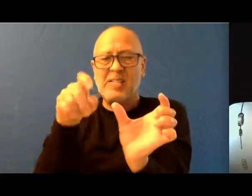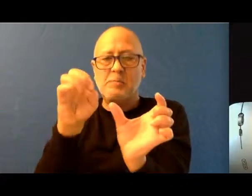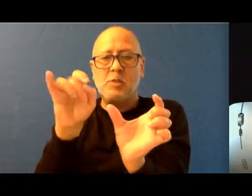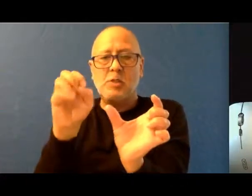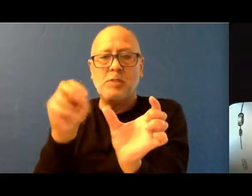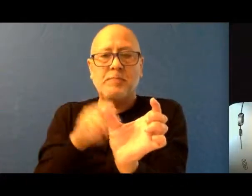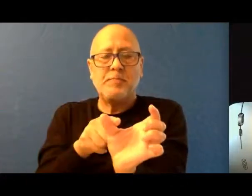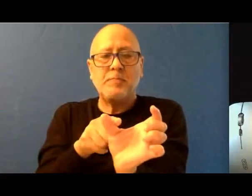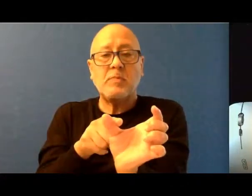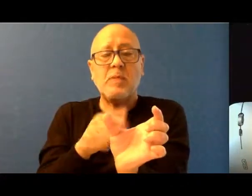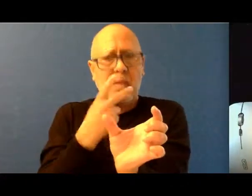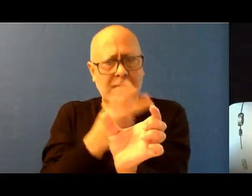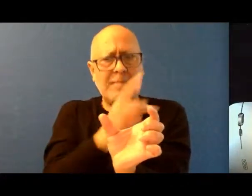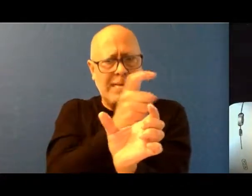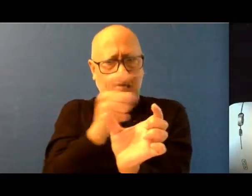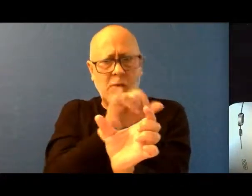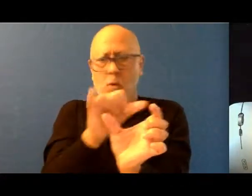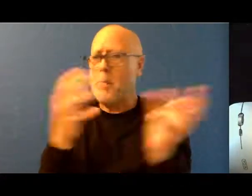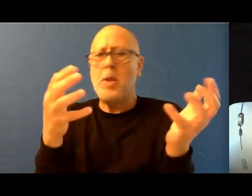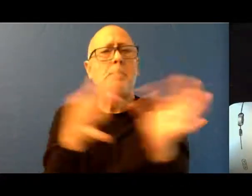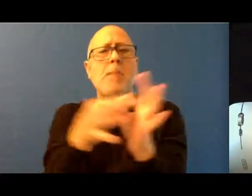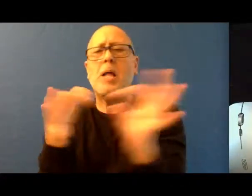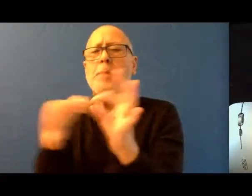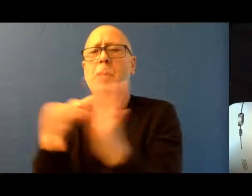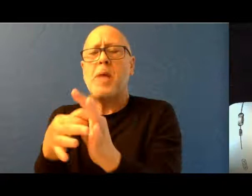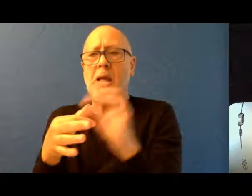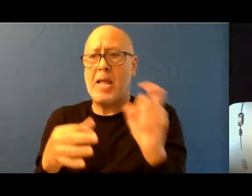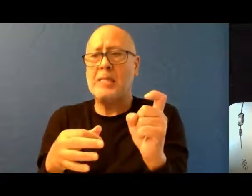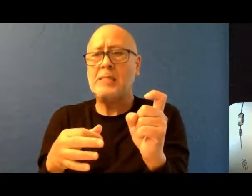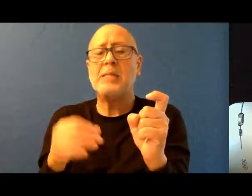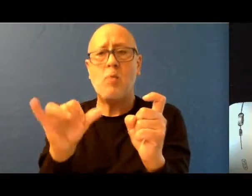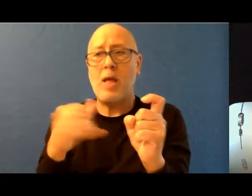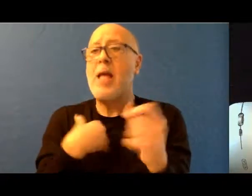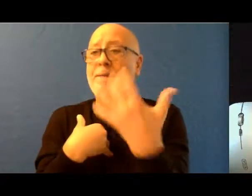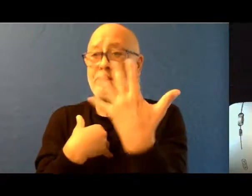I'm going to combine all my x's. I'm just going to circle them. I have a 5x.